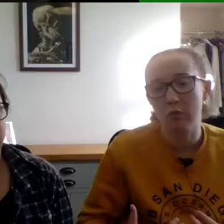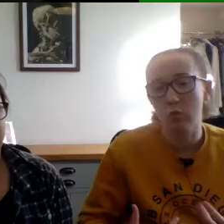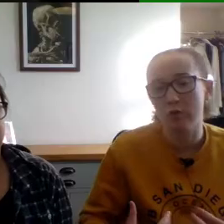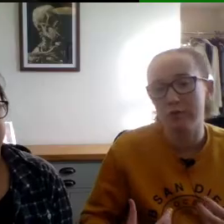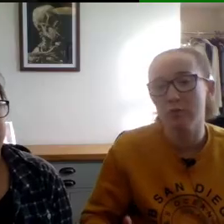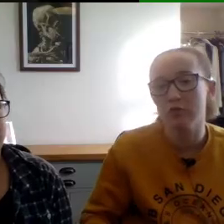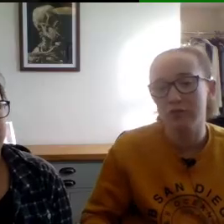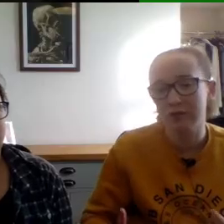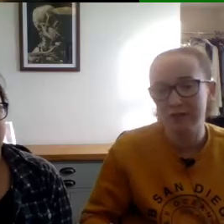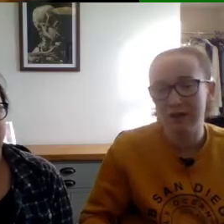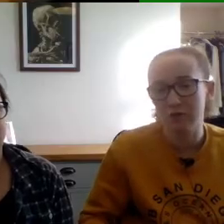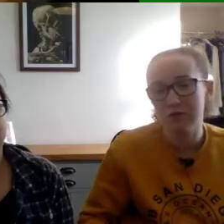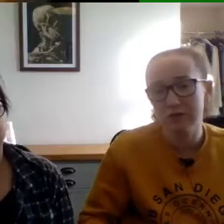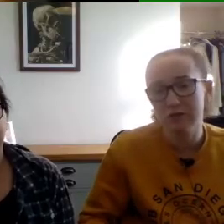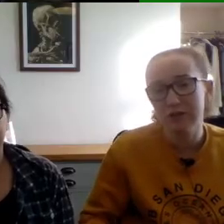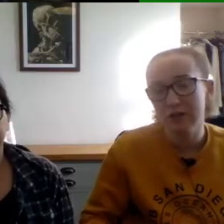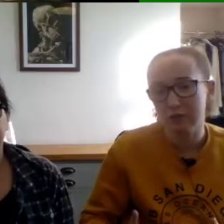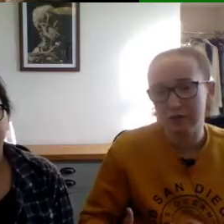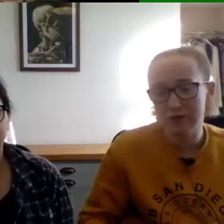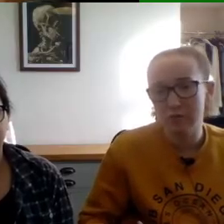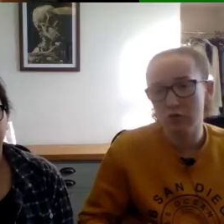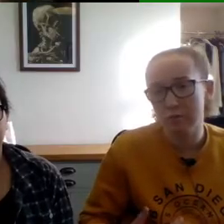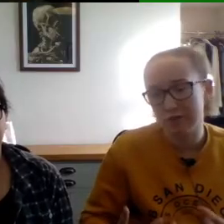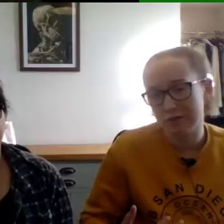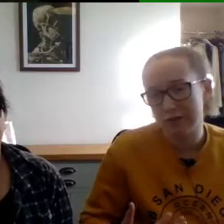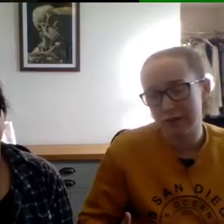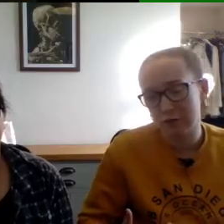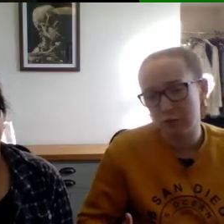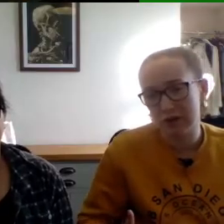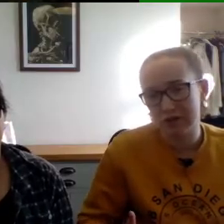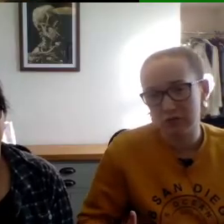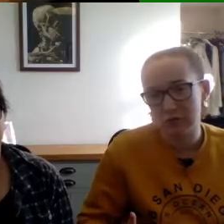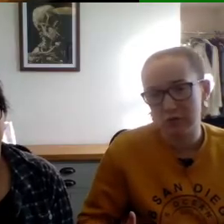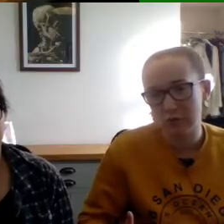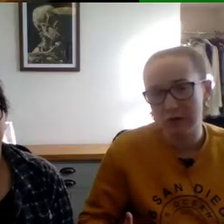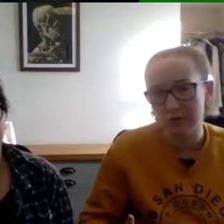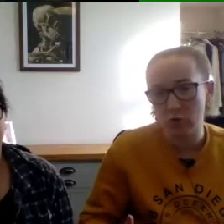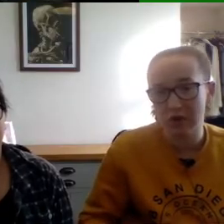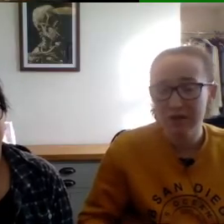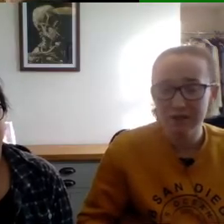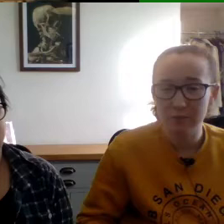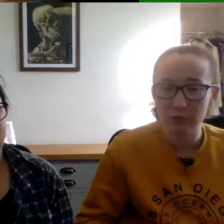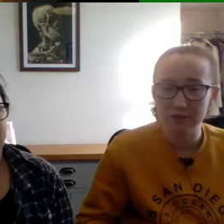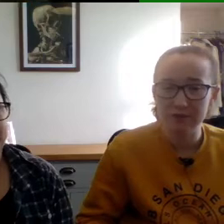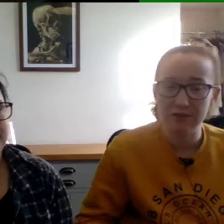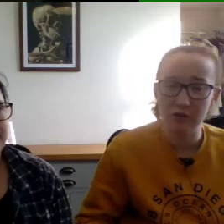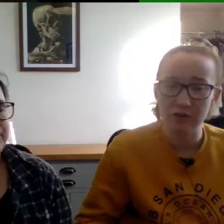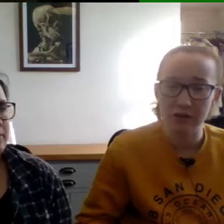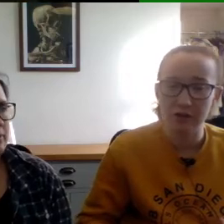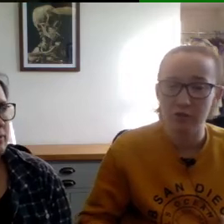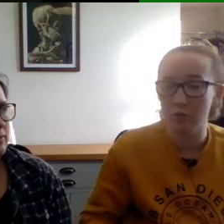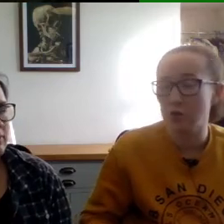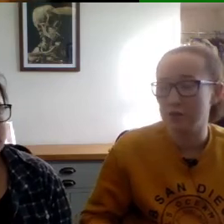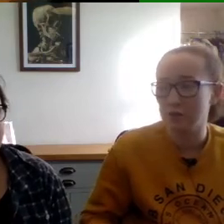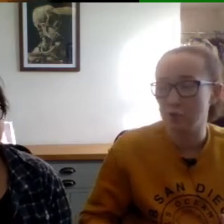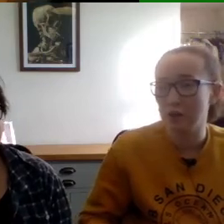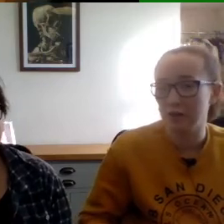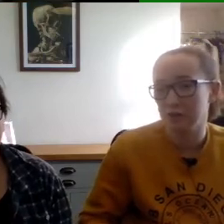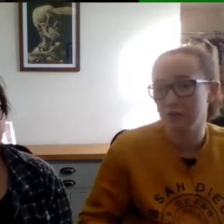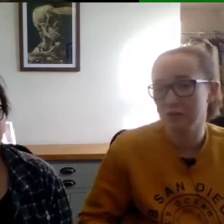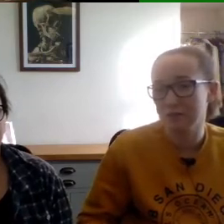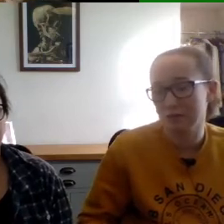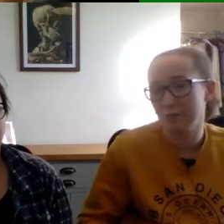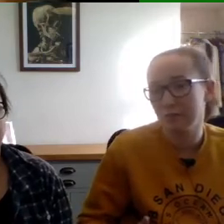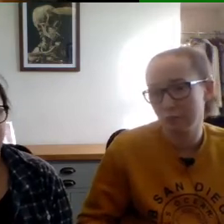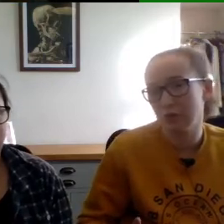they've almost got more of an emotional attachment to it. So they think more about it, they can kind of bring it to their mind more. Simple things like creating a mnemonic as well